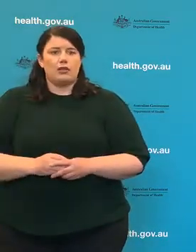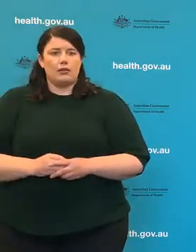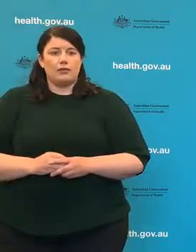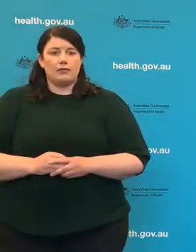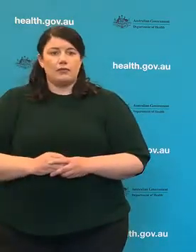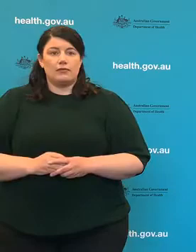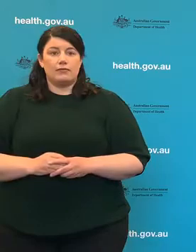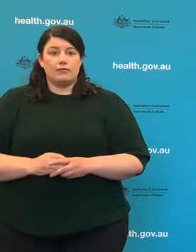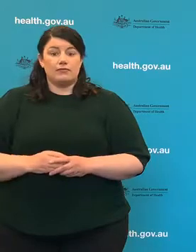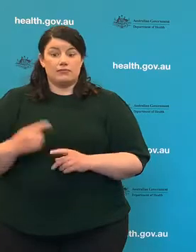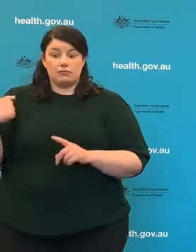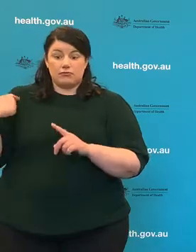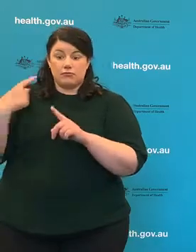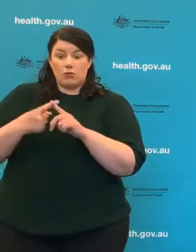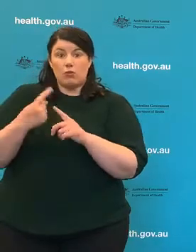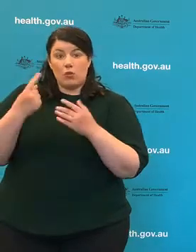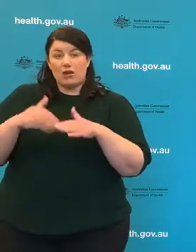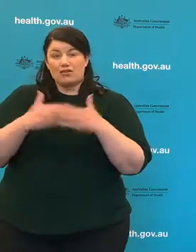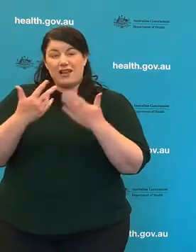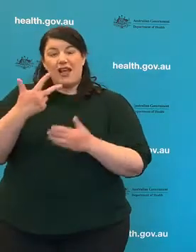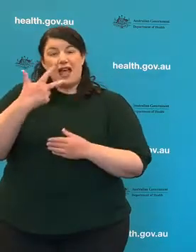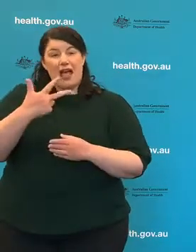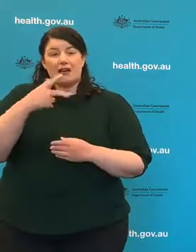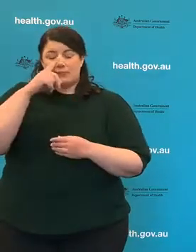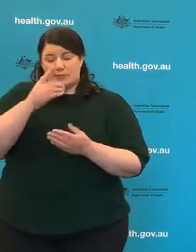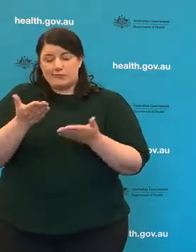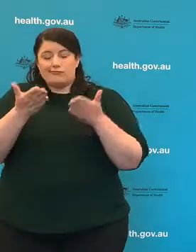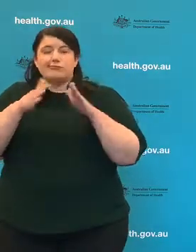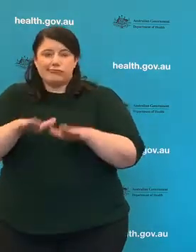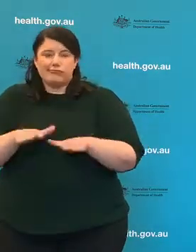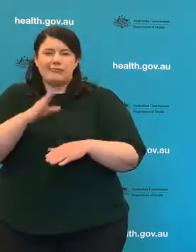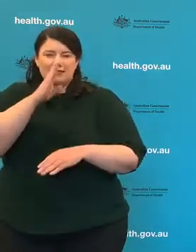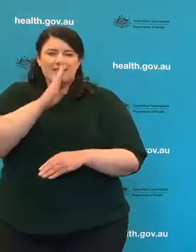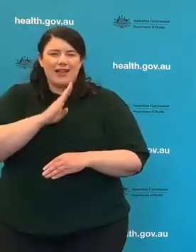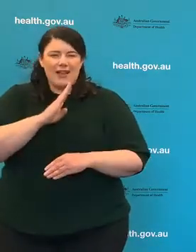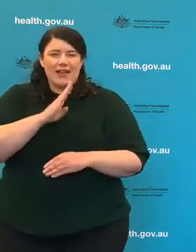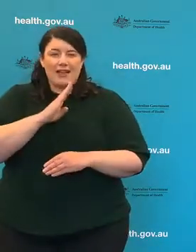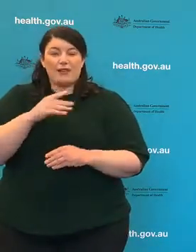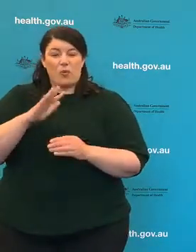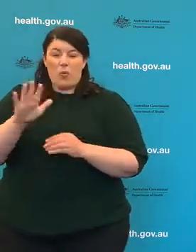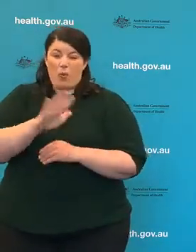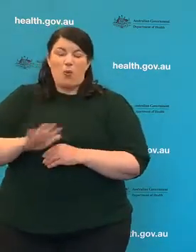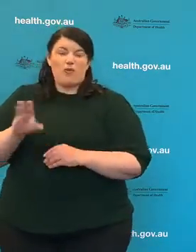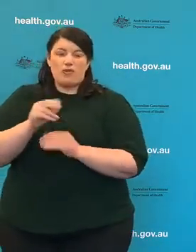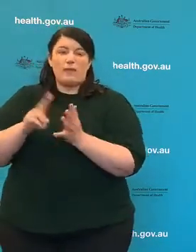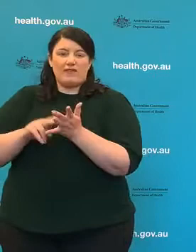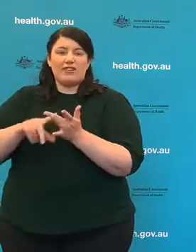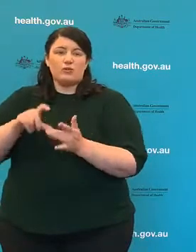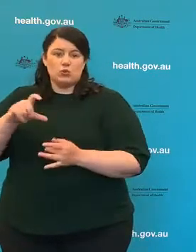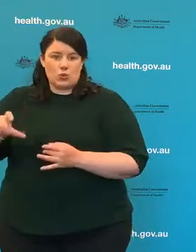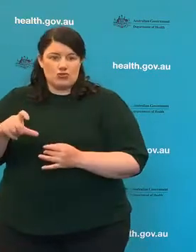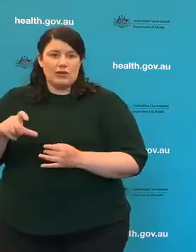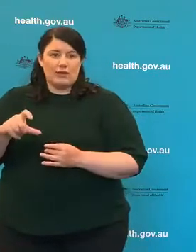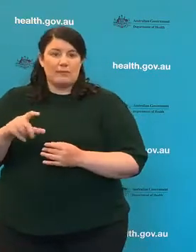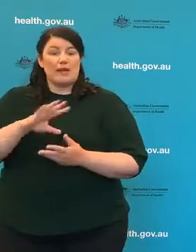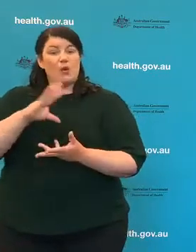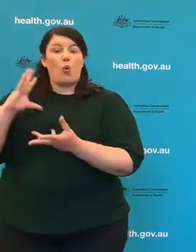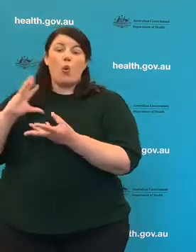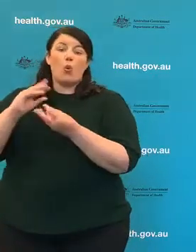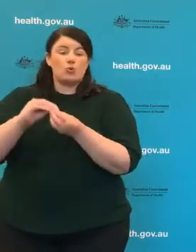new deaths, sadly, overnight, all reported in Victoria, taking the national number of people who have lost their lives to COVID-19